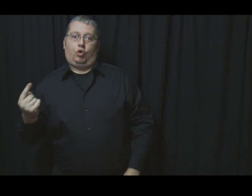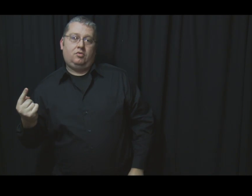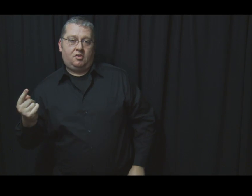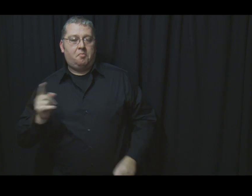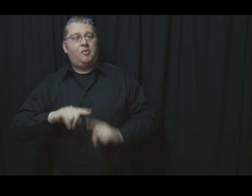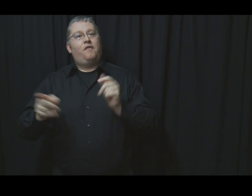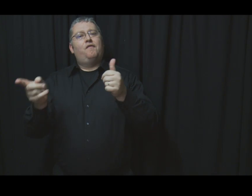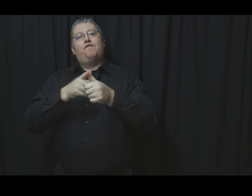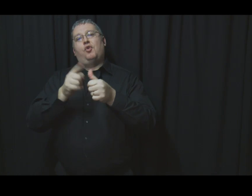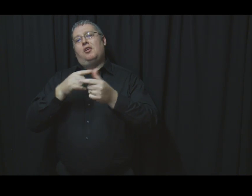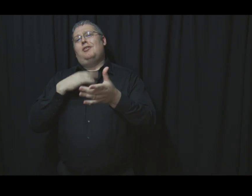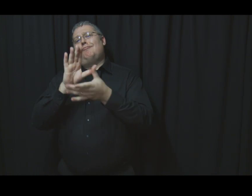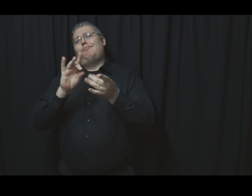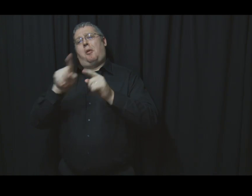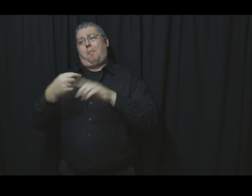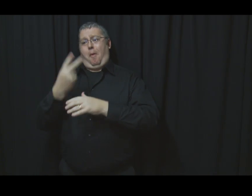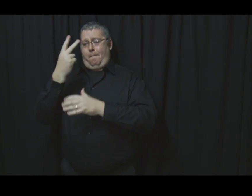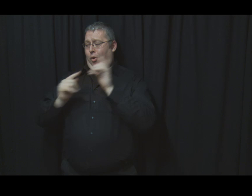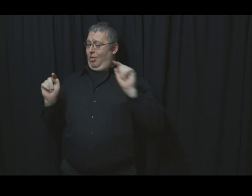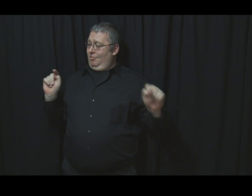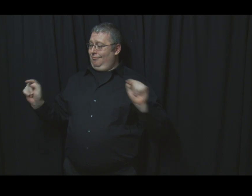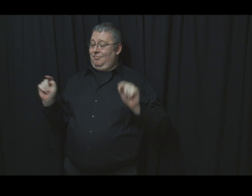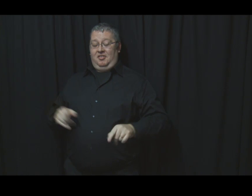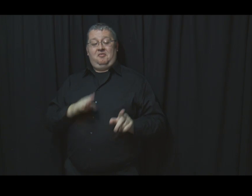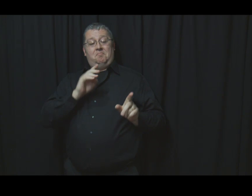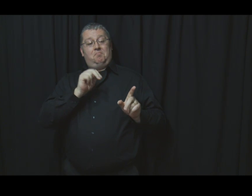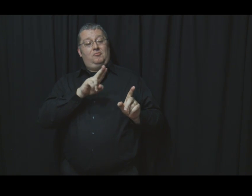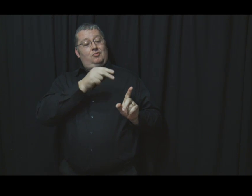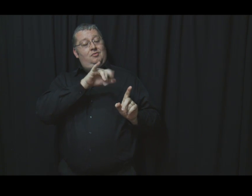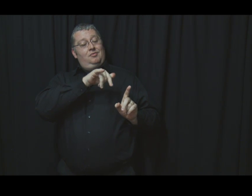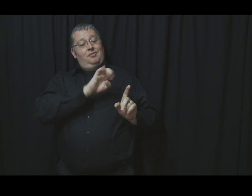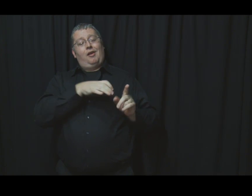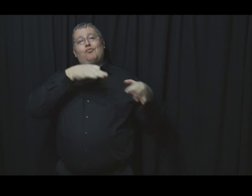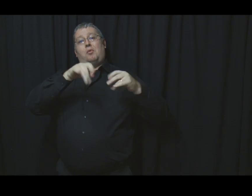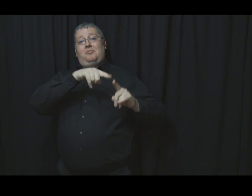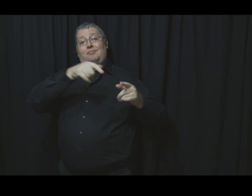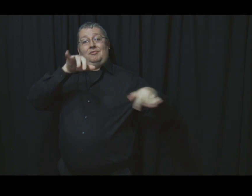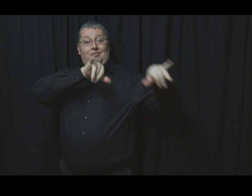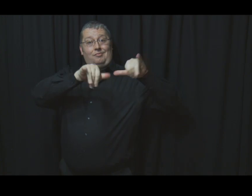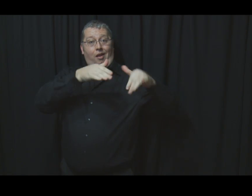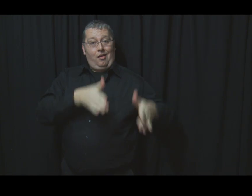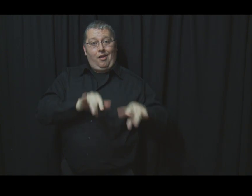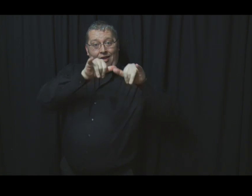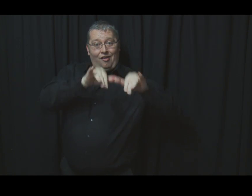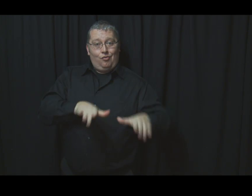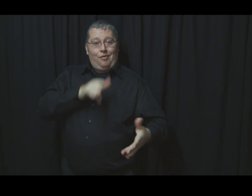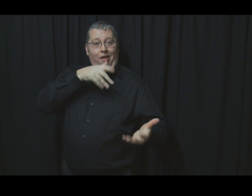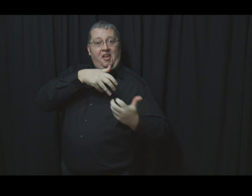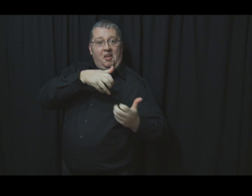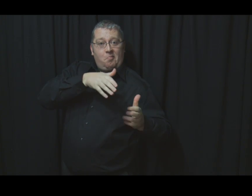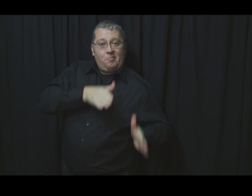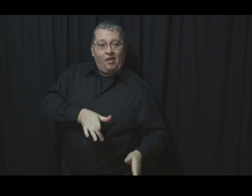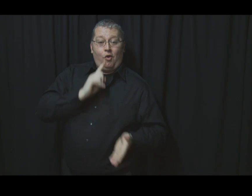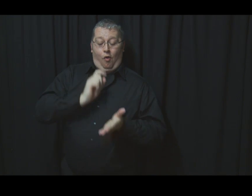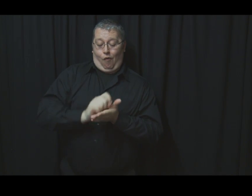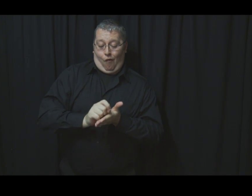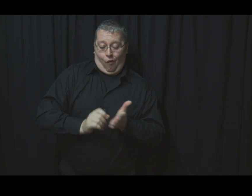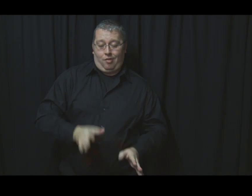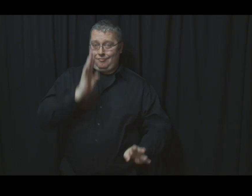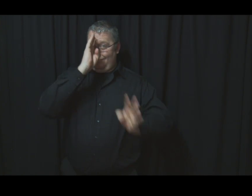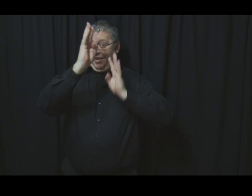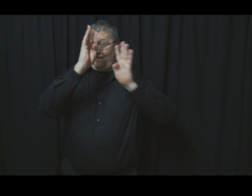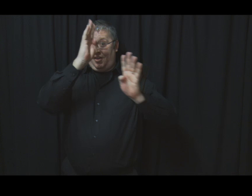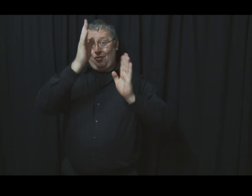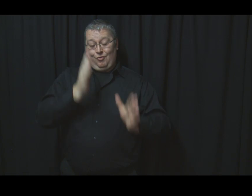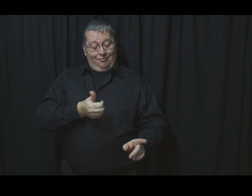me tell you a little bit about both of these gentlemen. Mr. Nye's website describes him as a scientist, engineer, comedian, author, and inventor. Mr. Nye, as you may